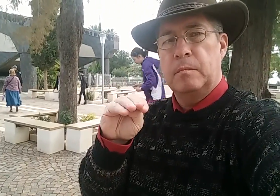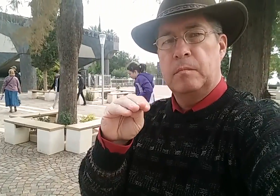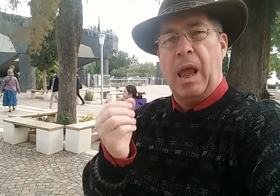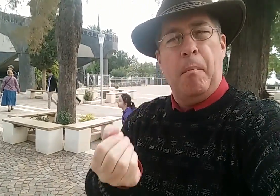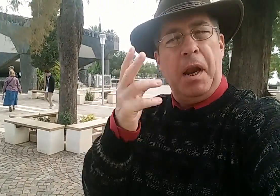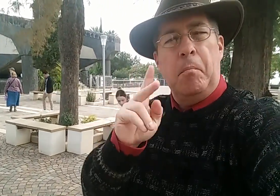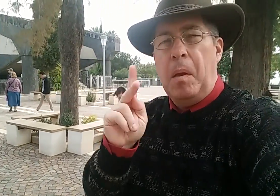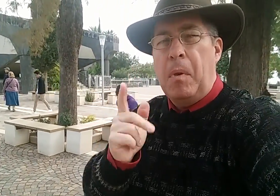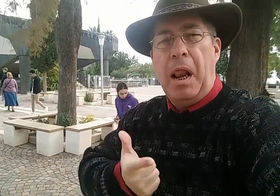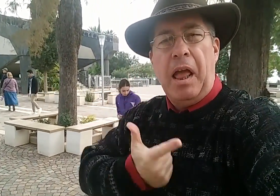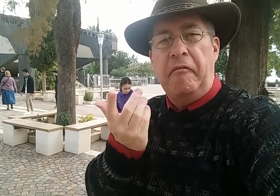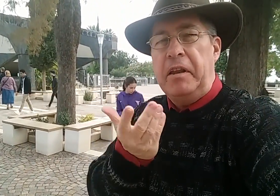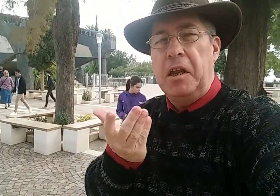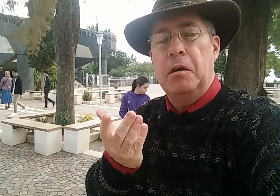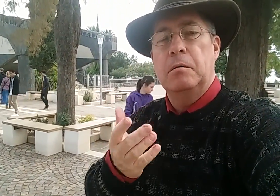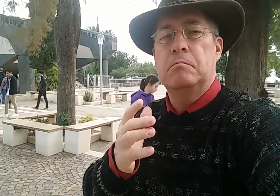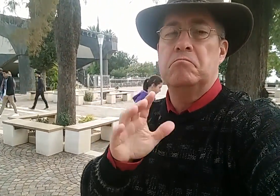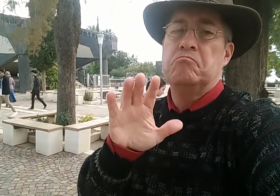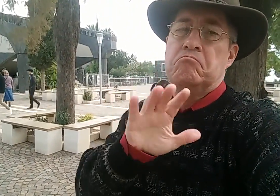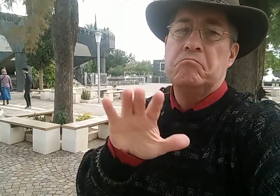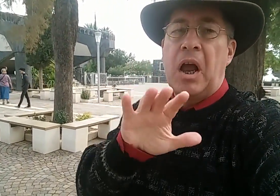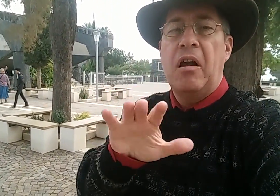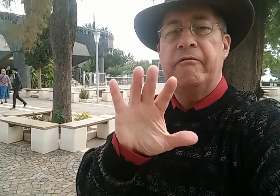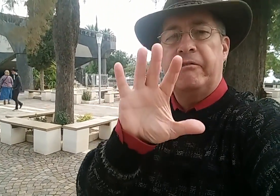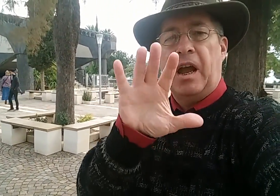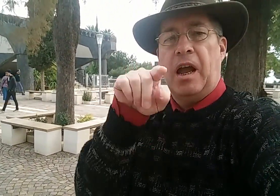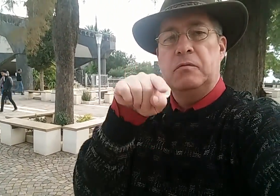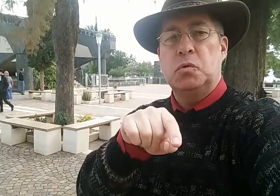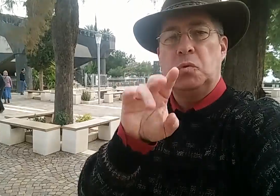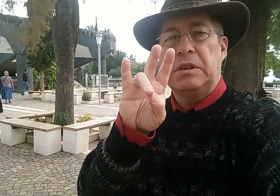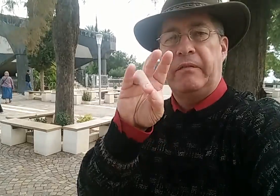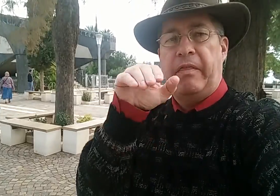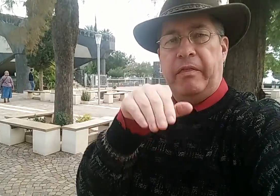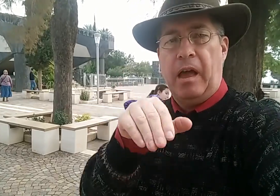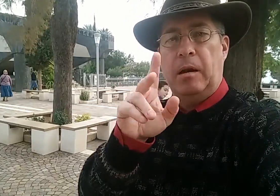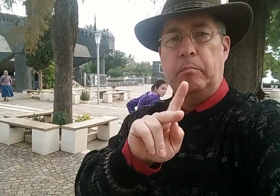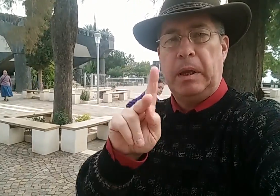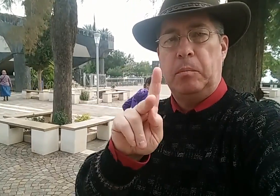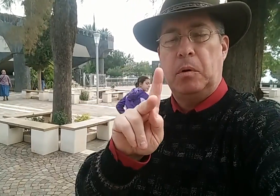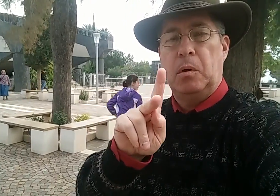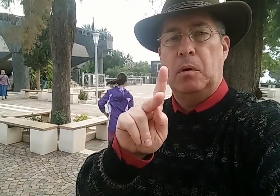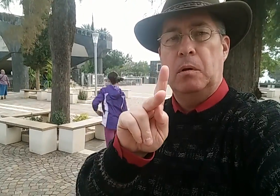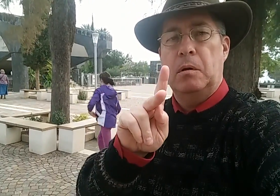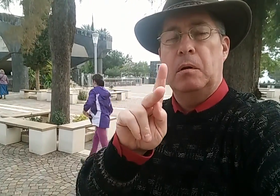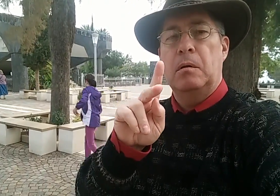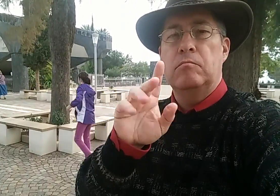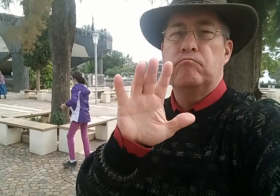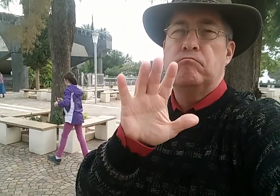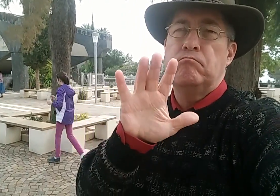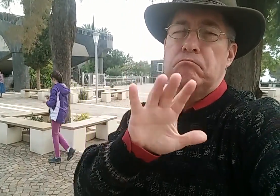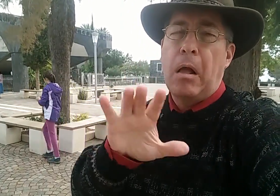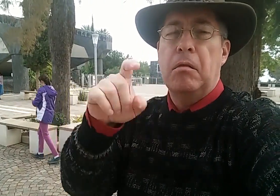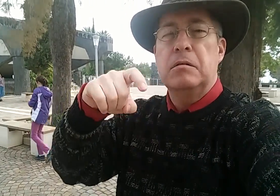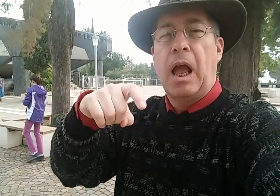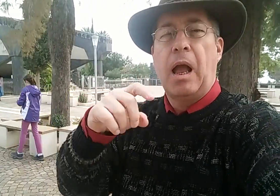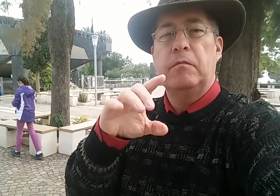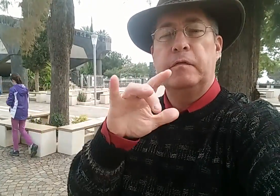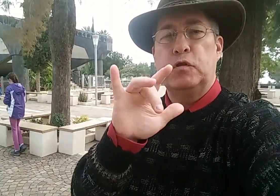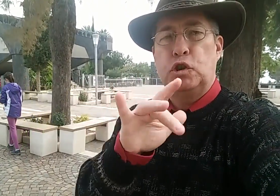Here again in Capernaum, it's estimated that, say, 5,000 to 7,000 people lived in this city at the